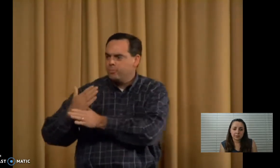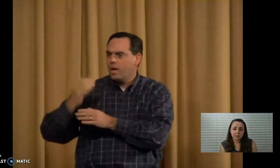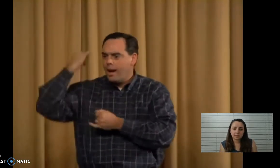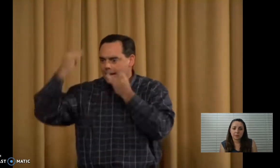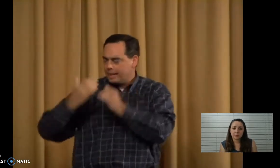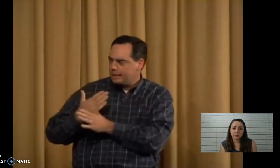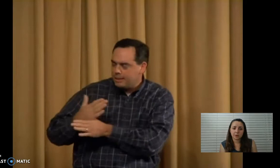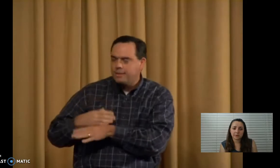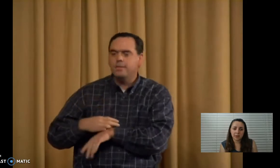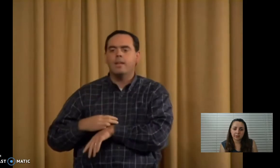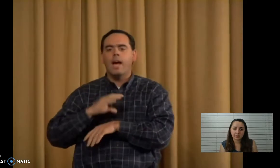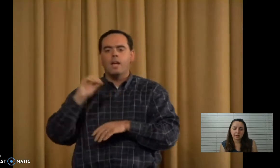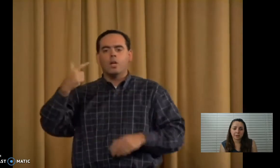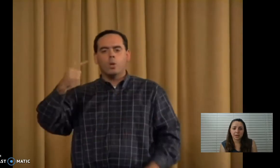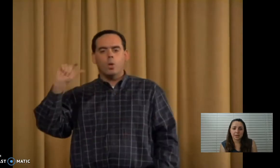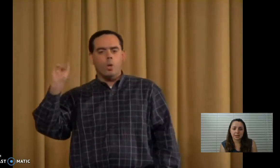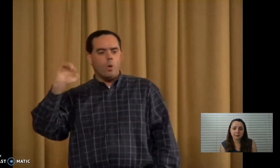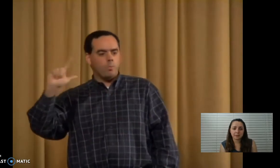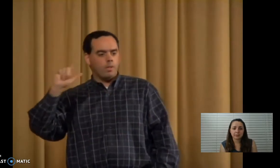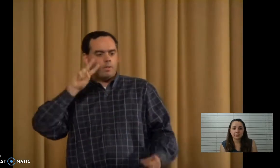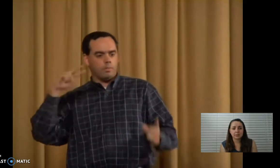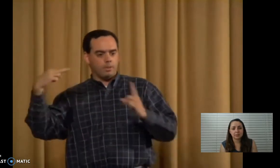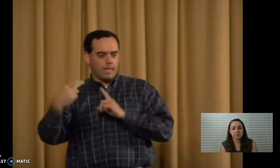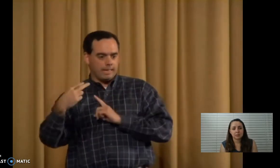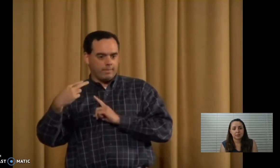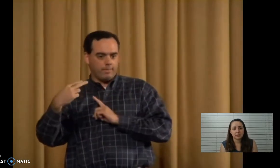collaborative skills, the ability to work together and share ideas,